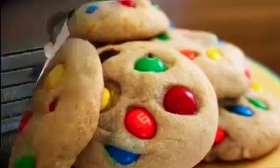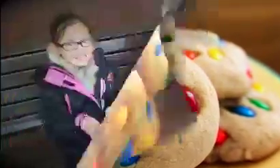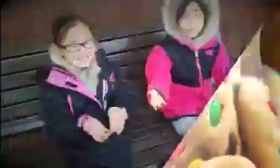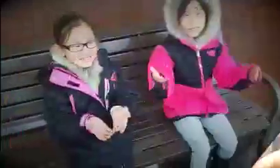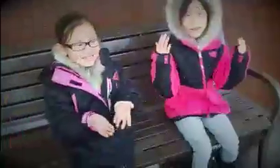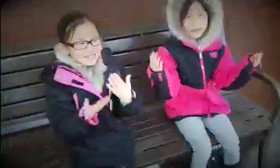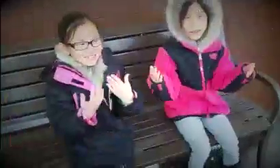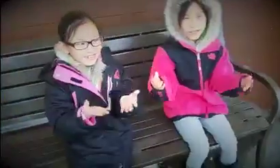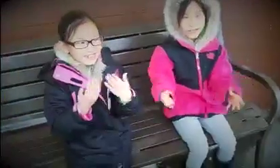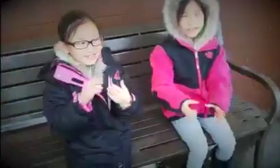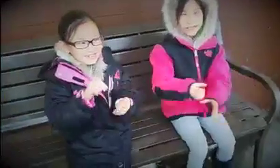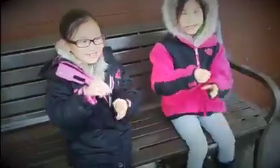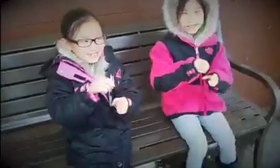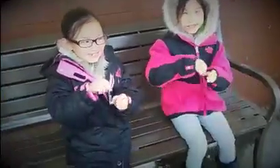cookies.